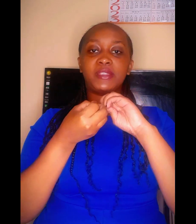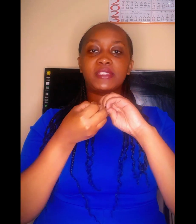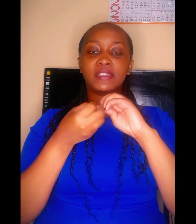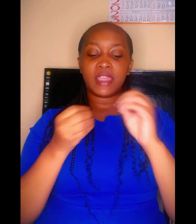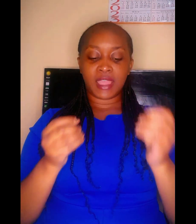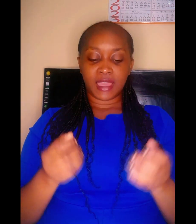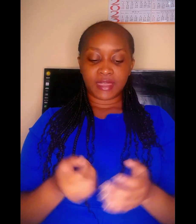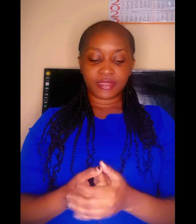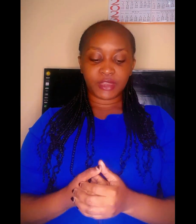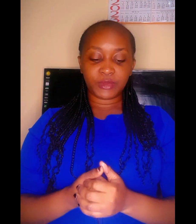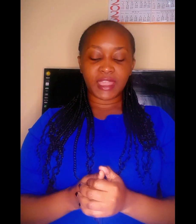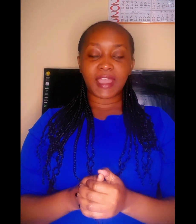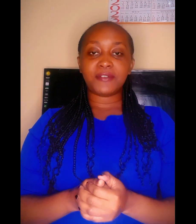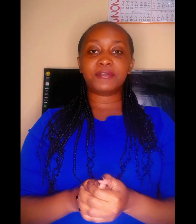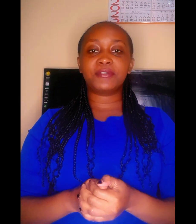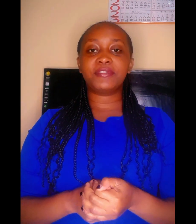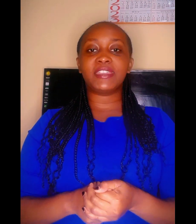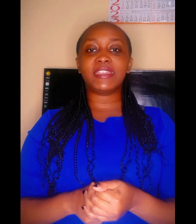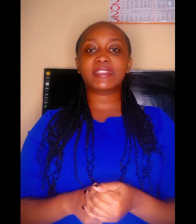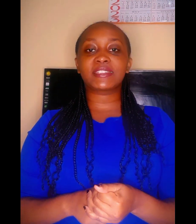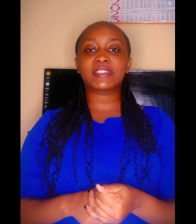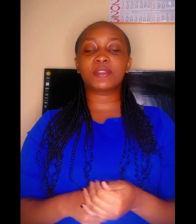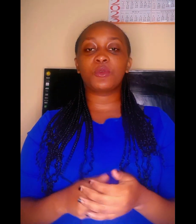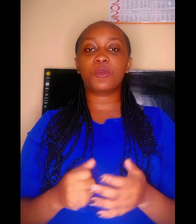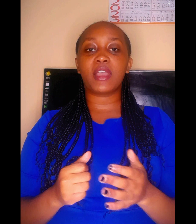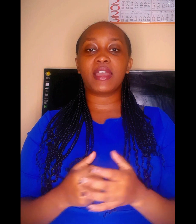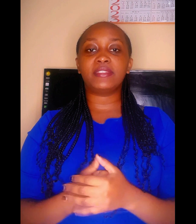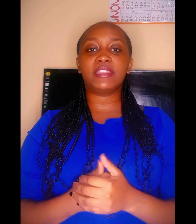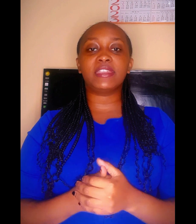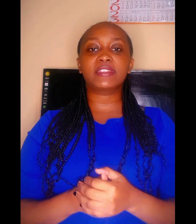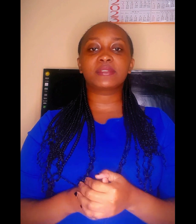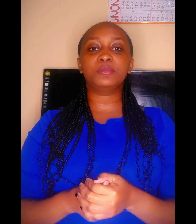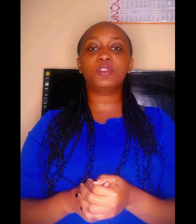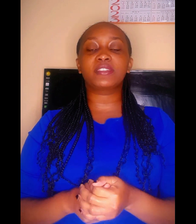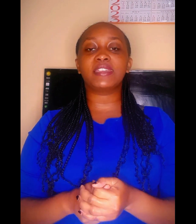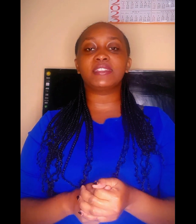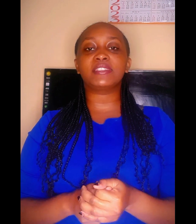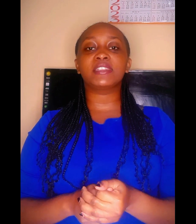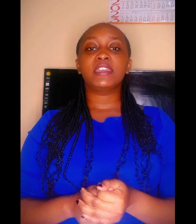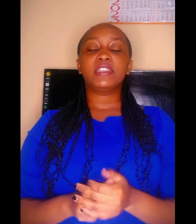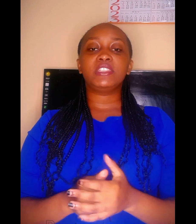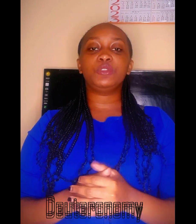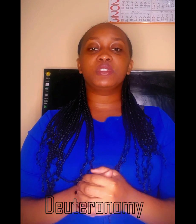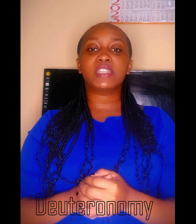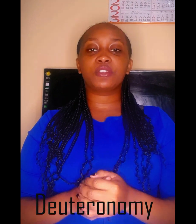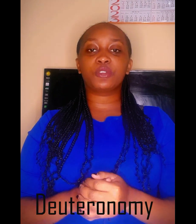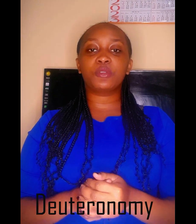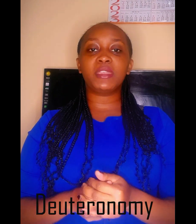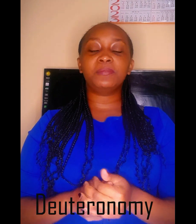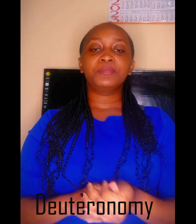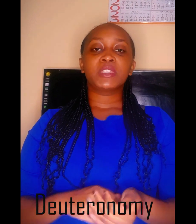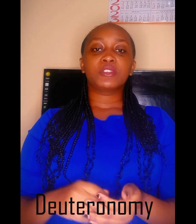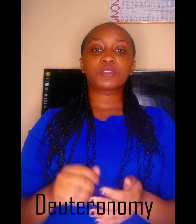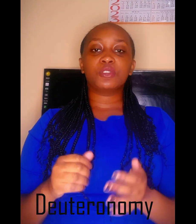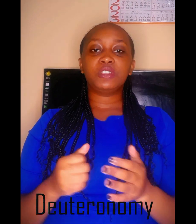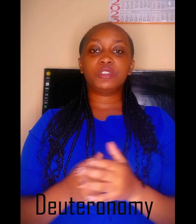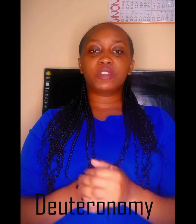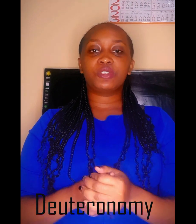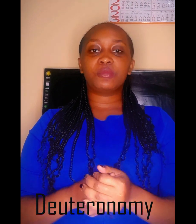Numbers. Then we have the next book, that is Deuteronomy. So Deuteronomy,